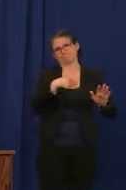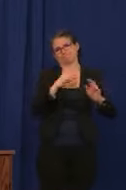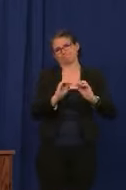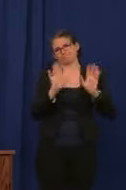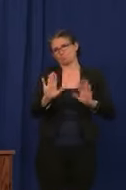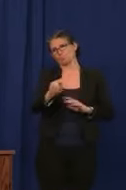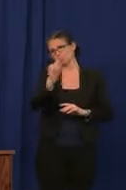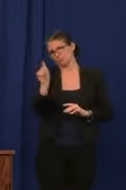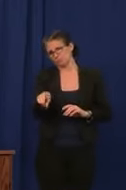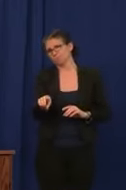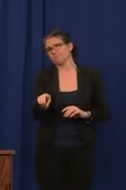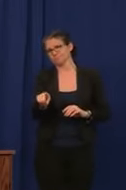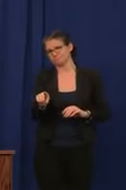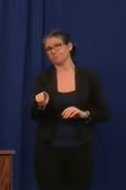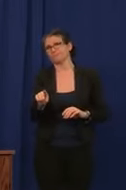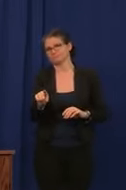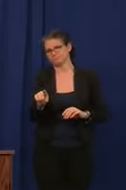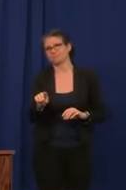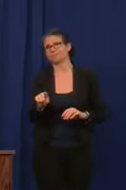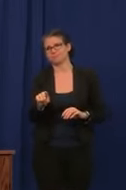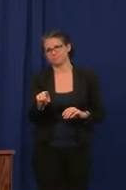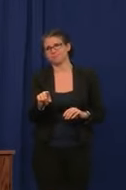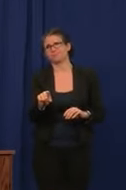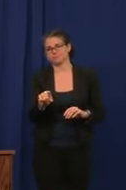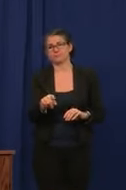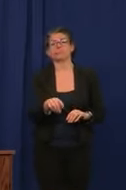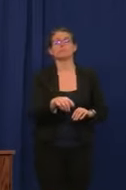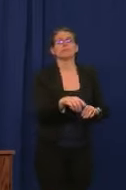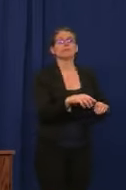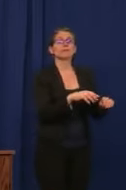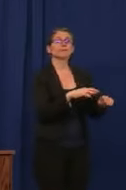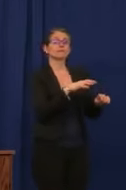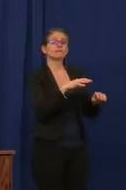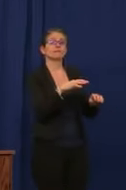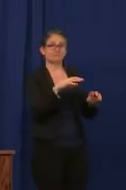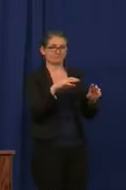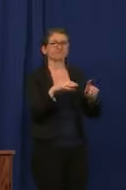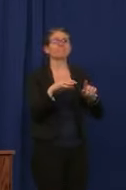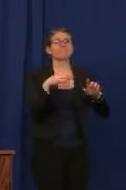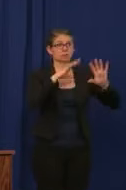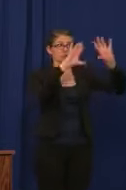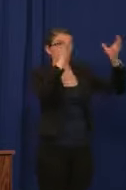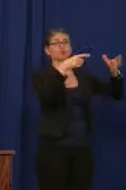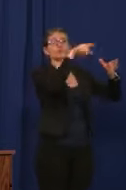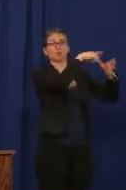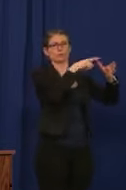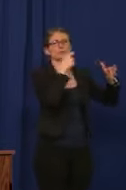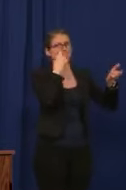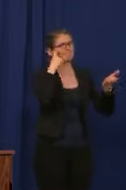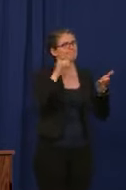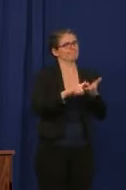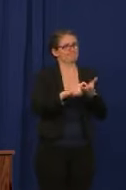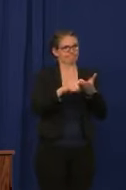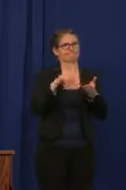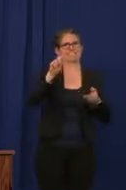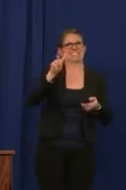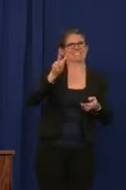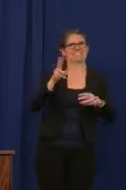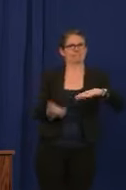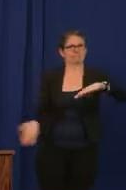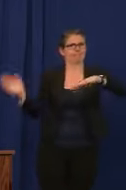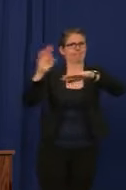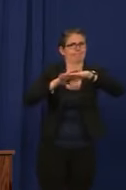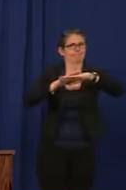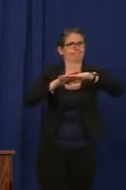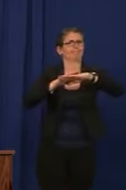Violence. And they had a great op-ed just last week in the newspaper reassuring people that help is available. The 1-800 number,